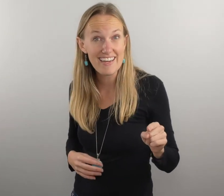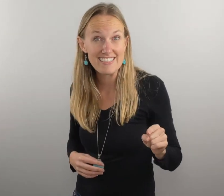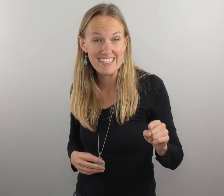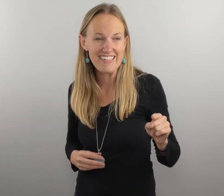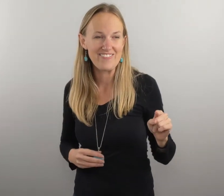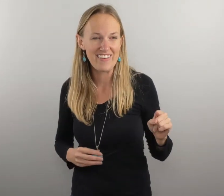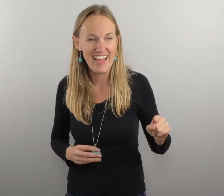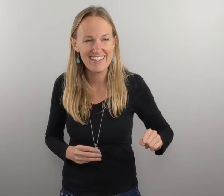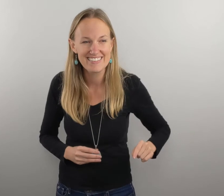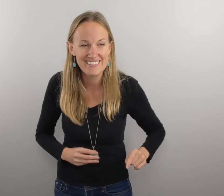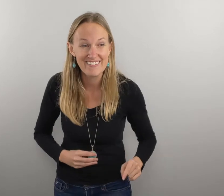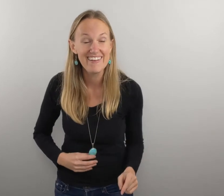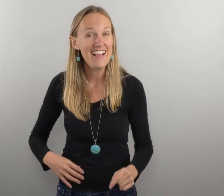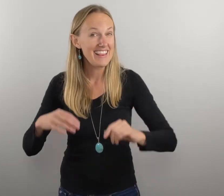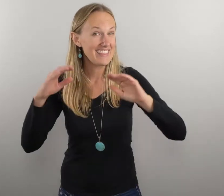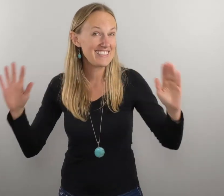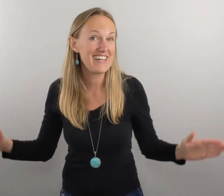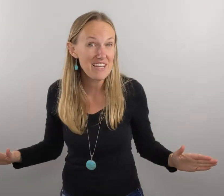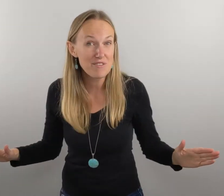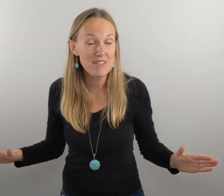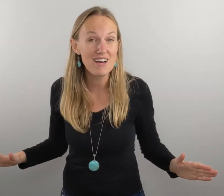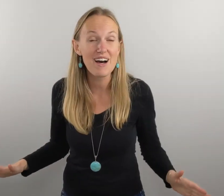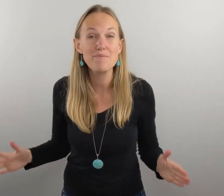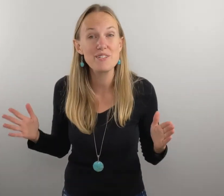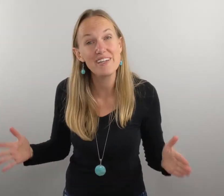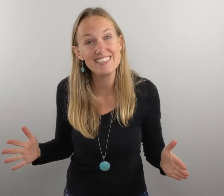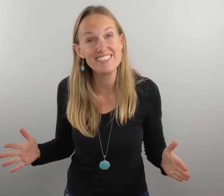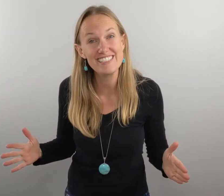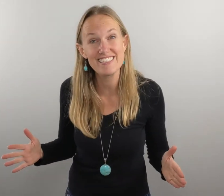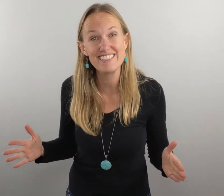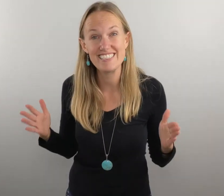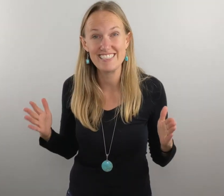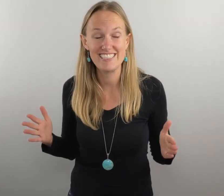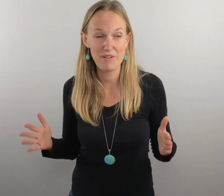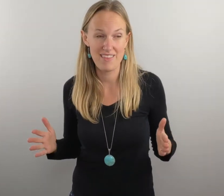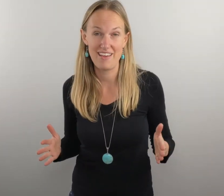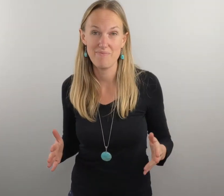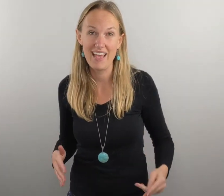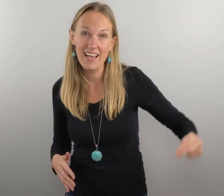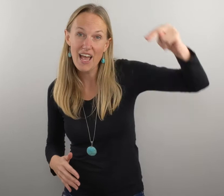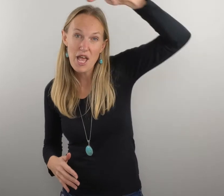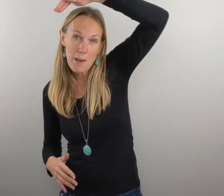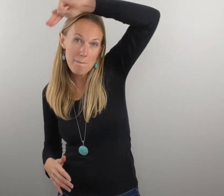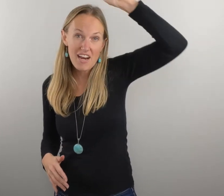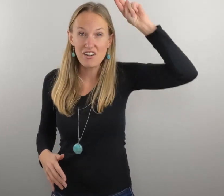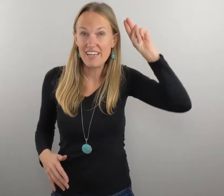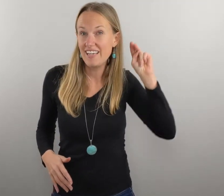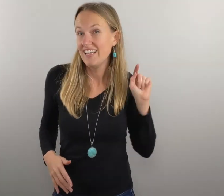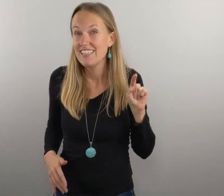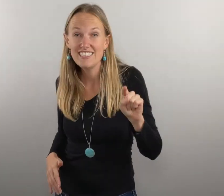next year, okay? So let's try it from the top. Don't get discouraged, just stick with it, okay? Mary, did